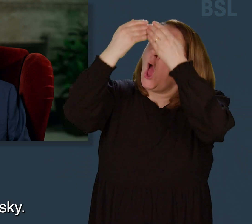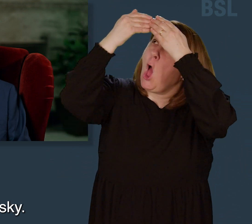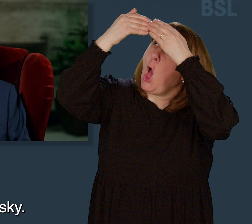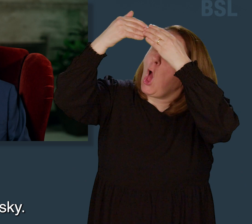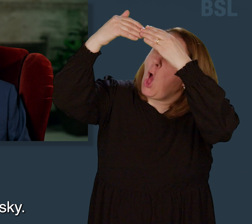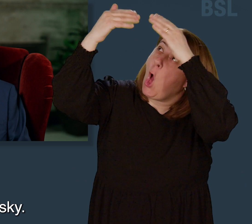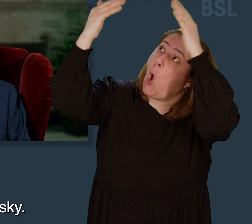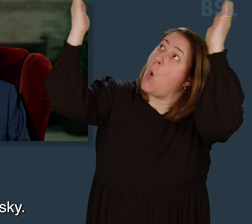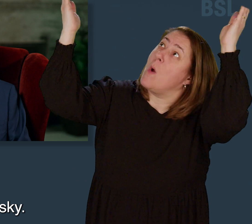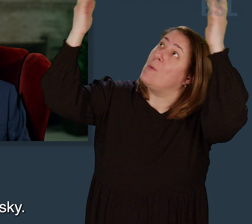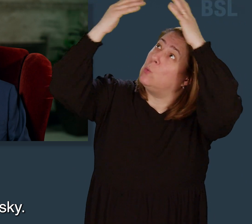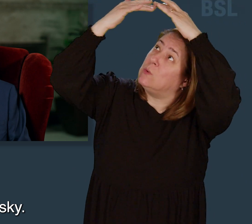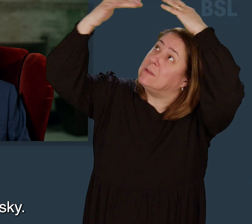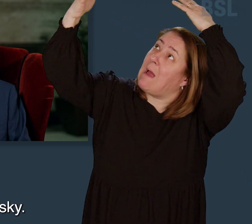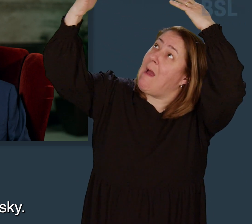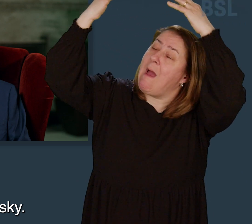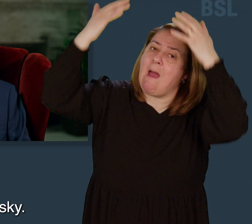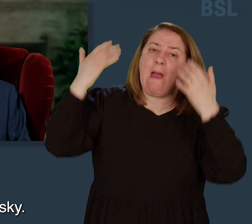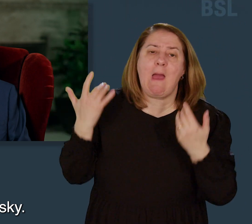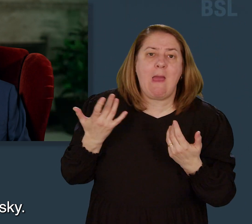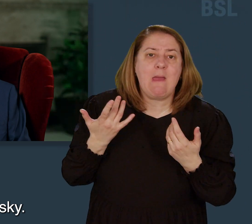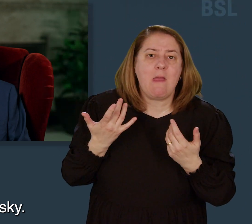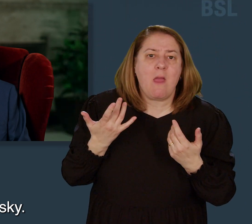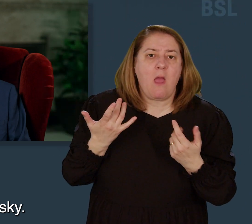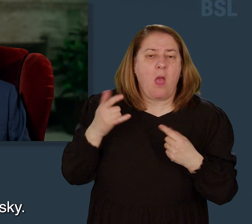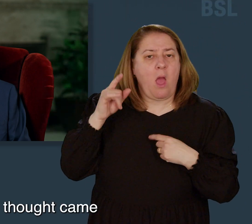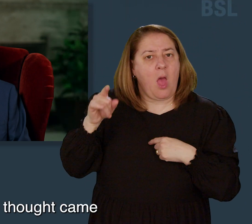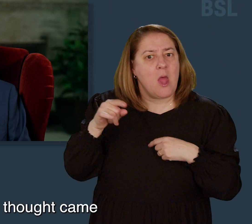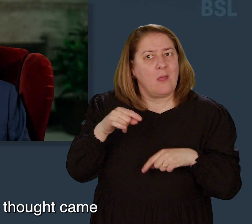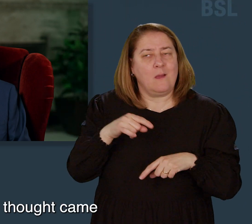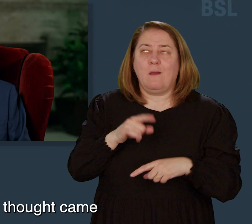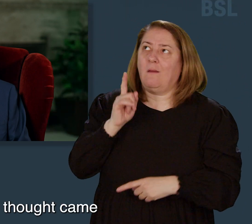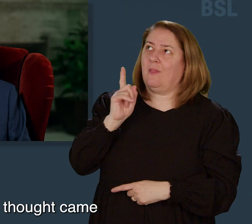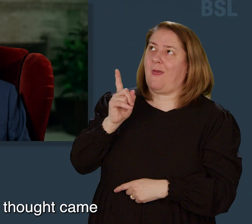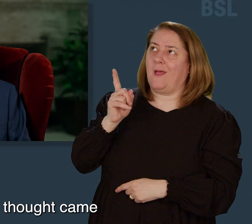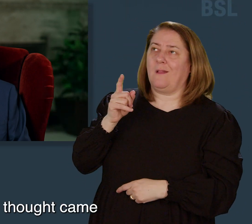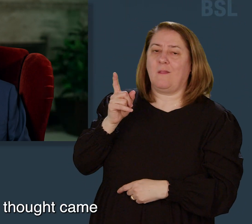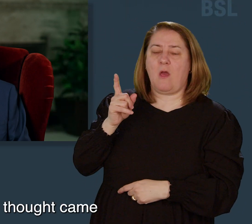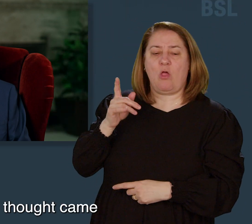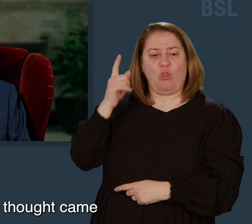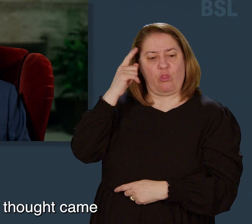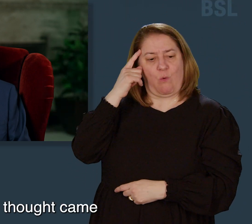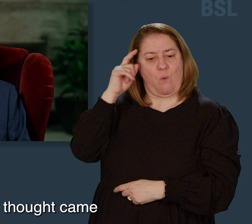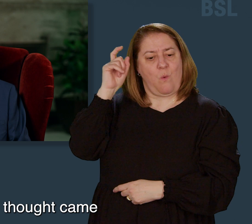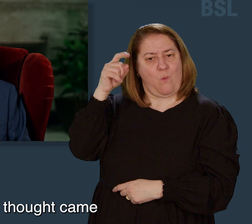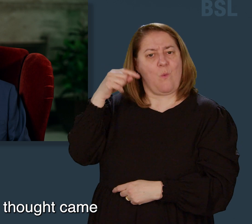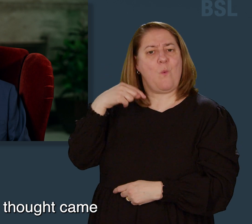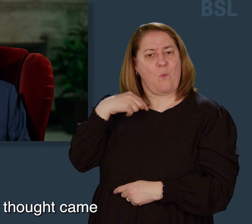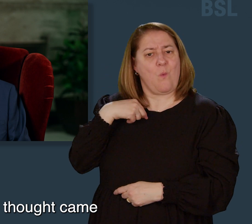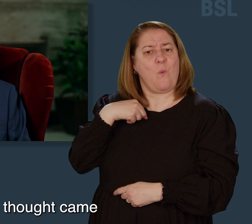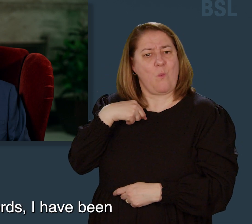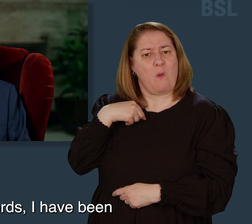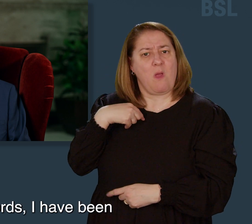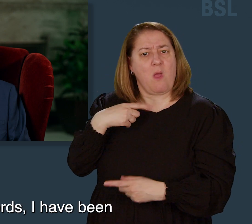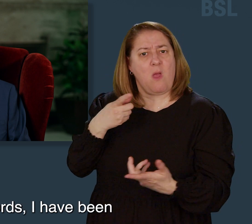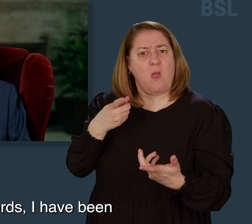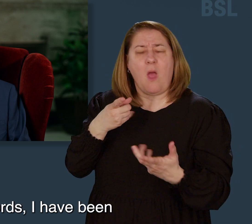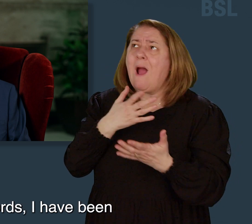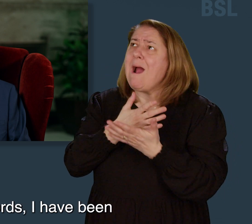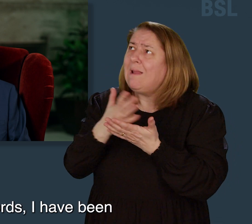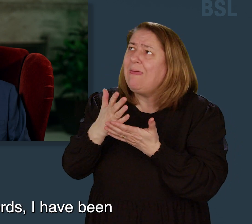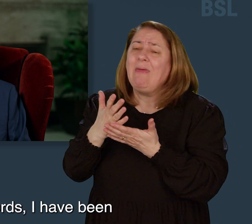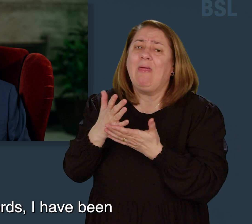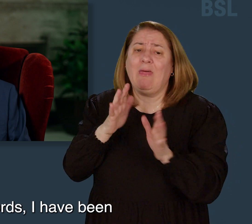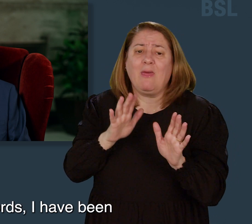as if it were open to the sky. And in that moment, the thought came into my